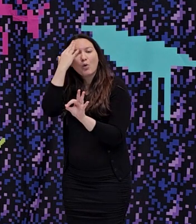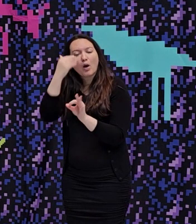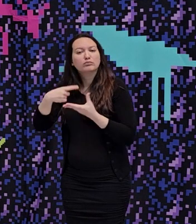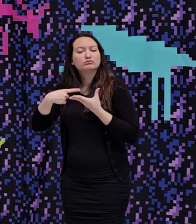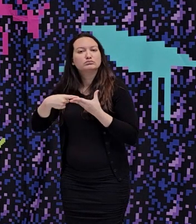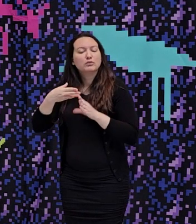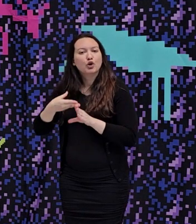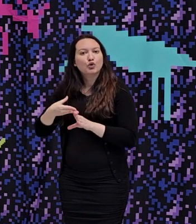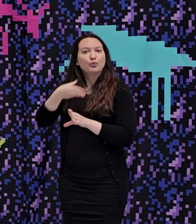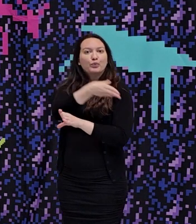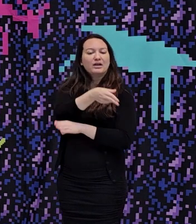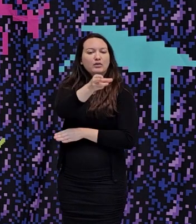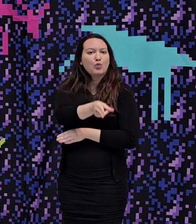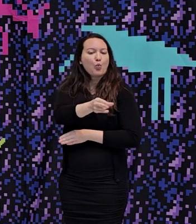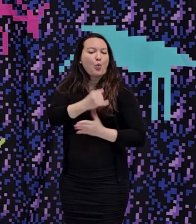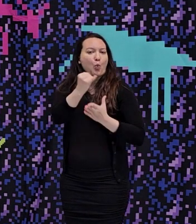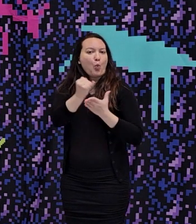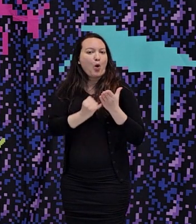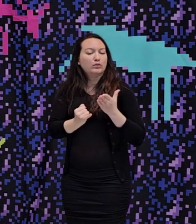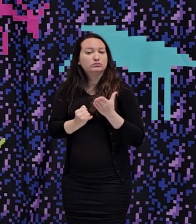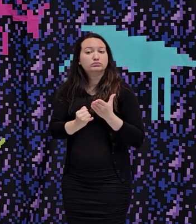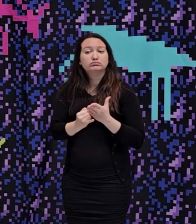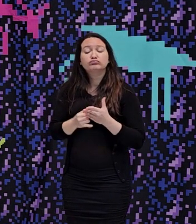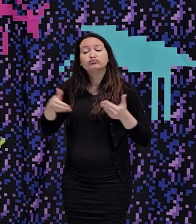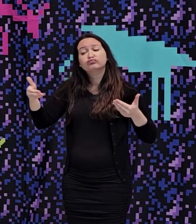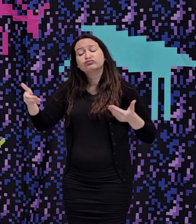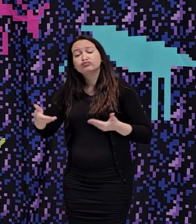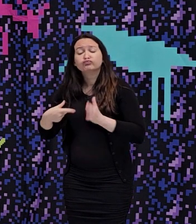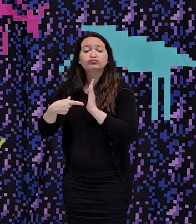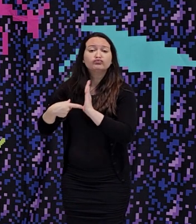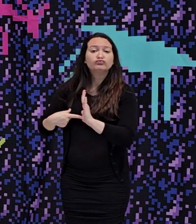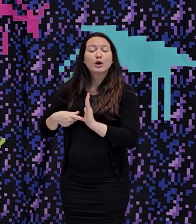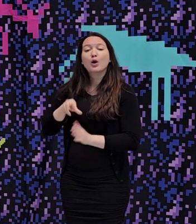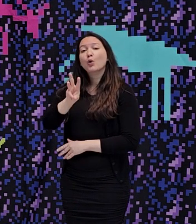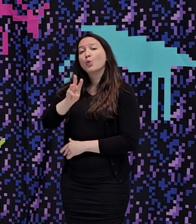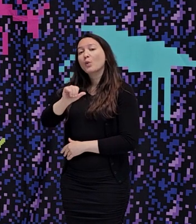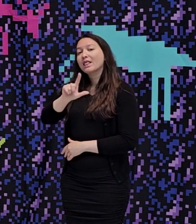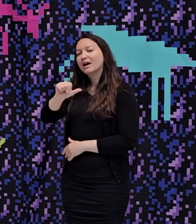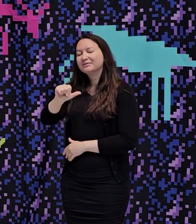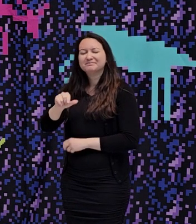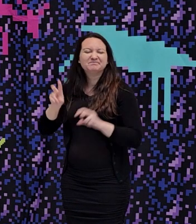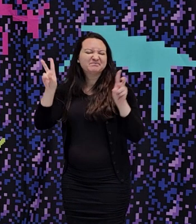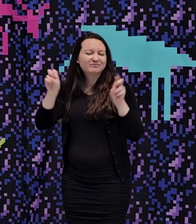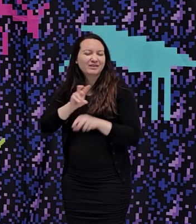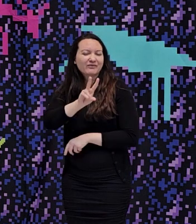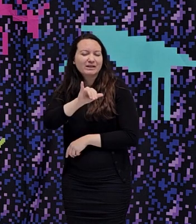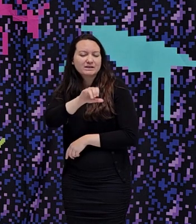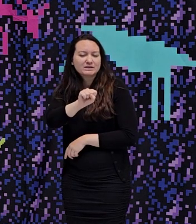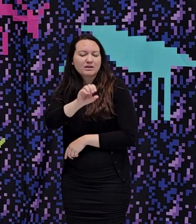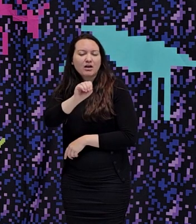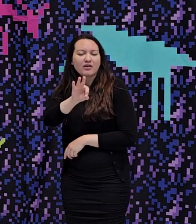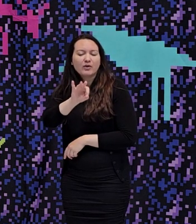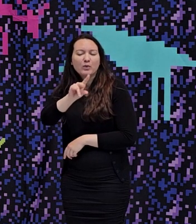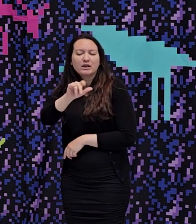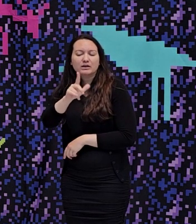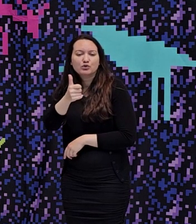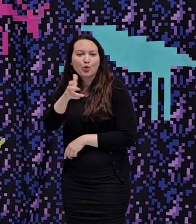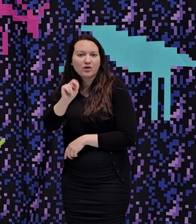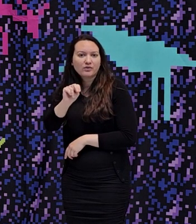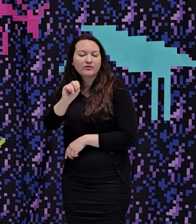Jayson introduces Ollie to Willa, the Venus or woman of Willendorf. In the video, we meet a caveman painting a portrait